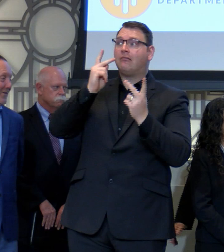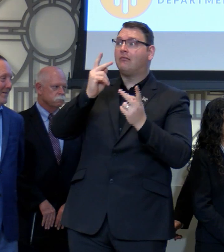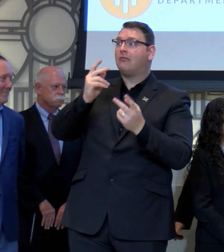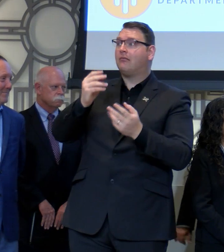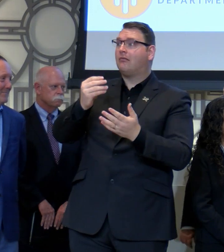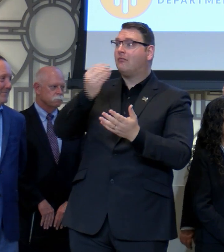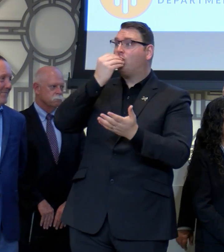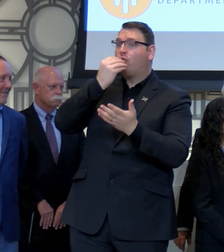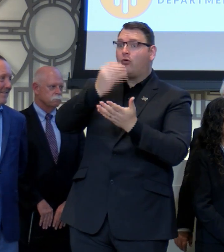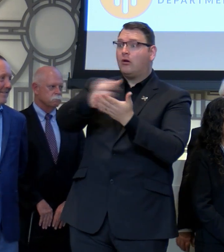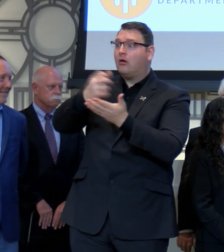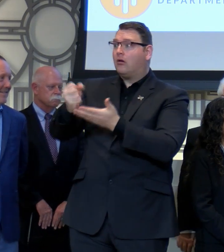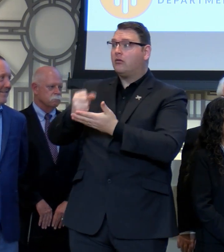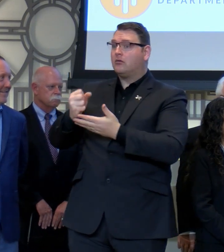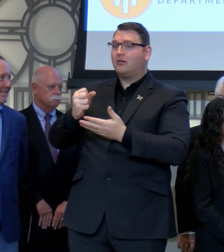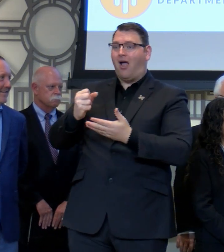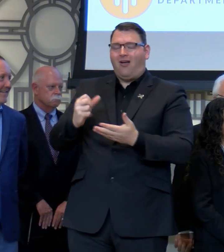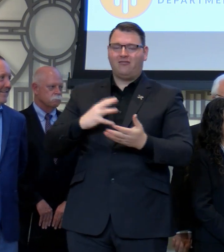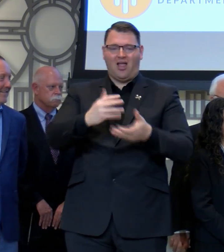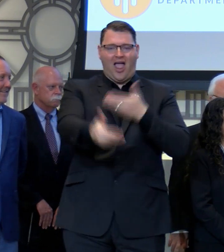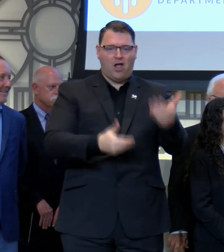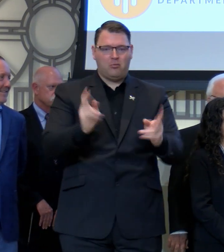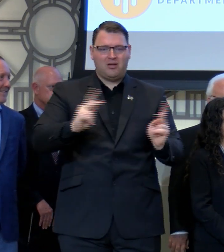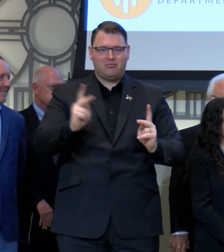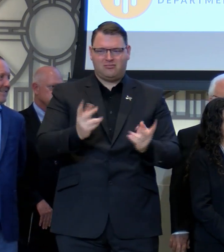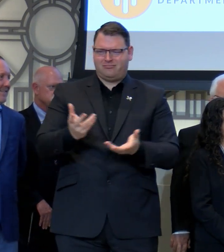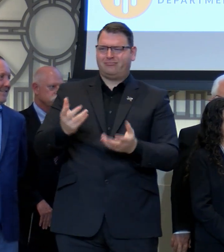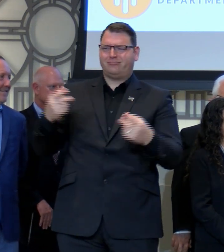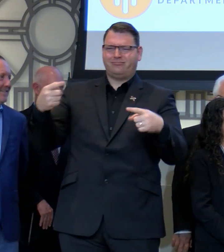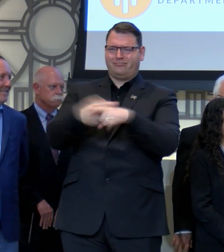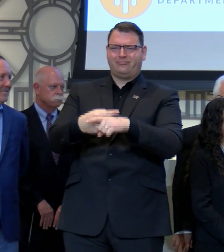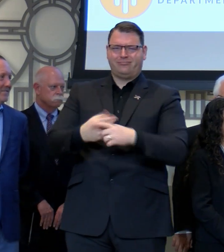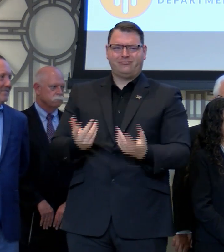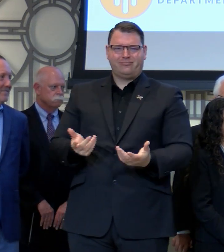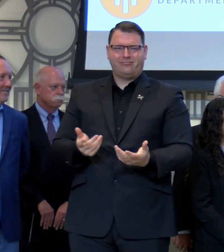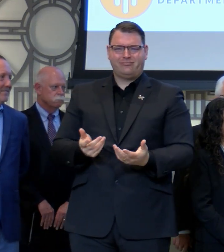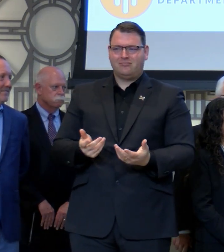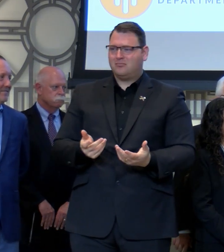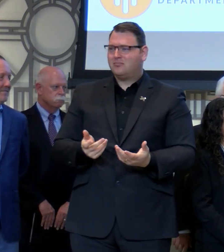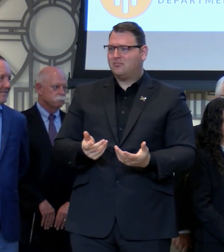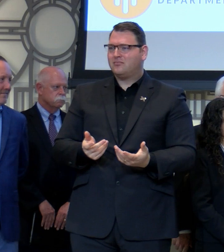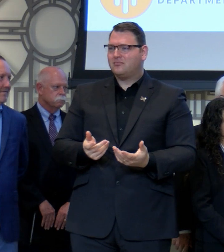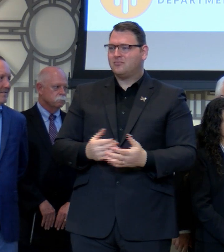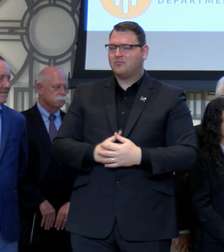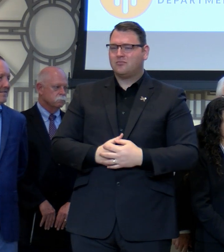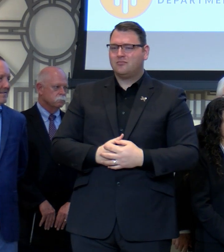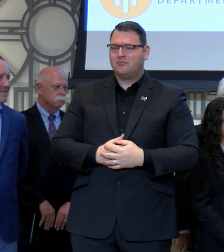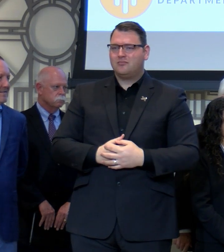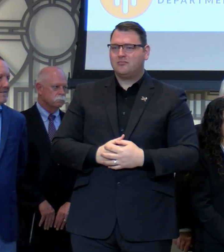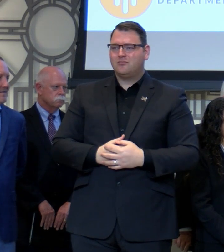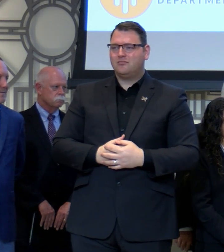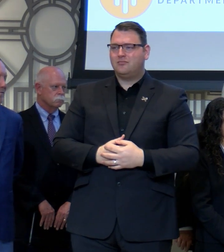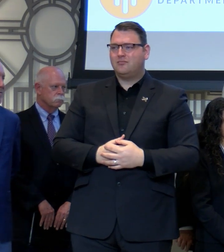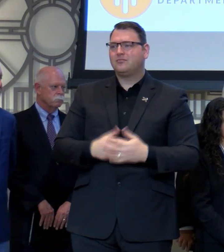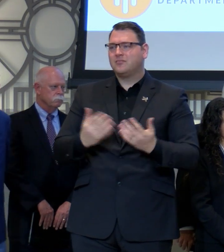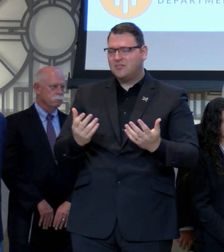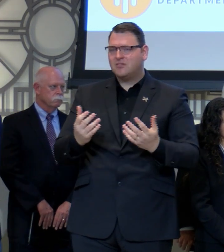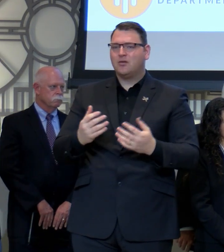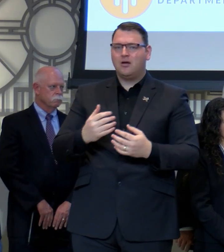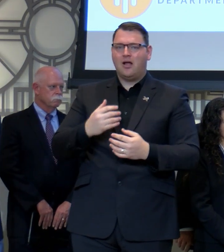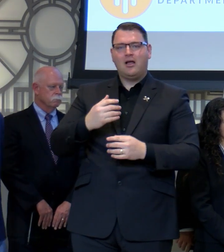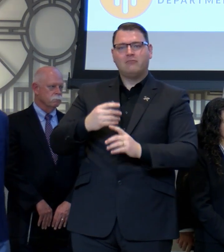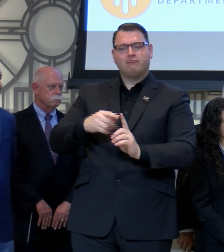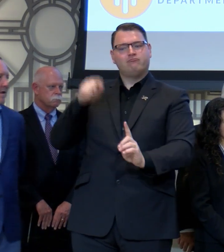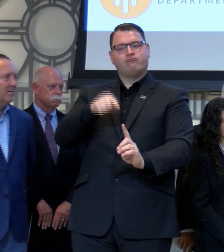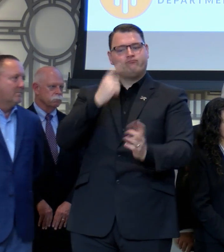the antithesis of the other. If you're going to run out of food, why hire people and bring them on for one day or 1 week? So I think that